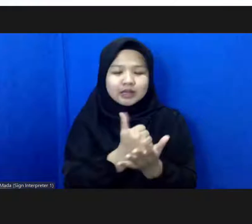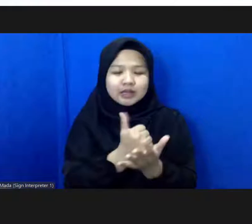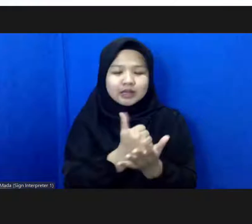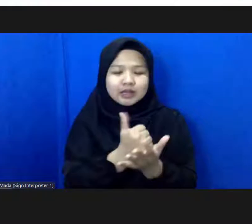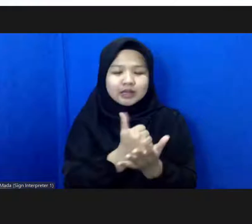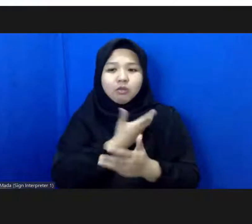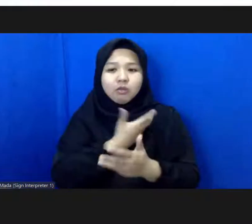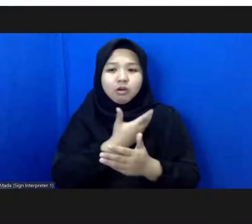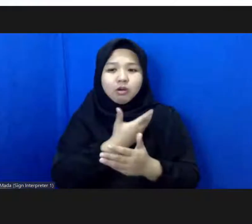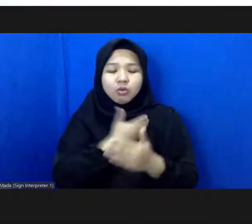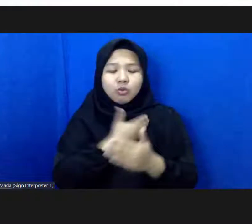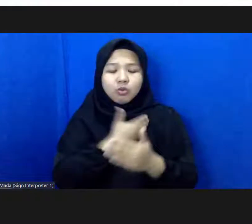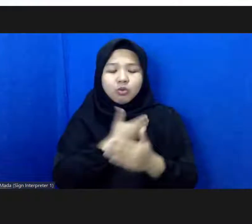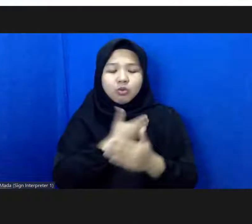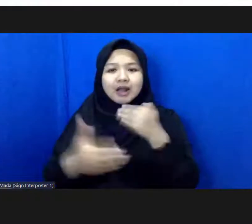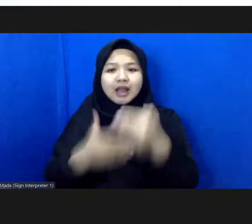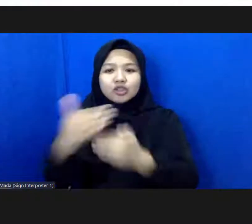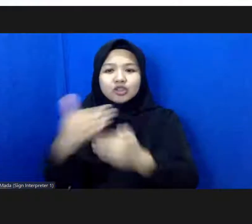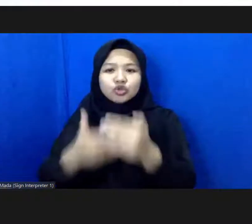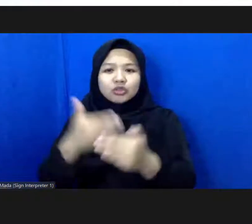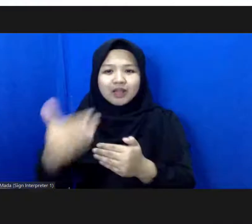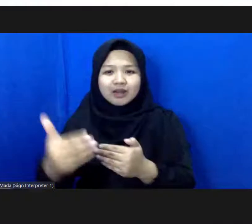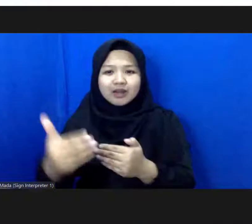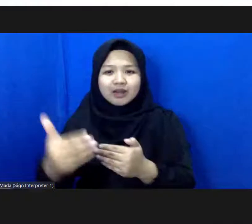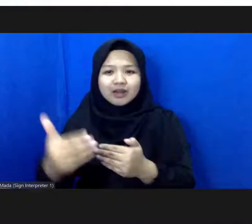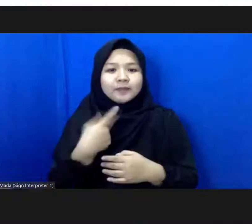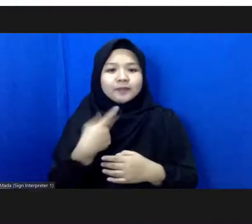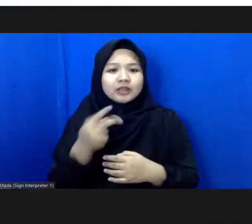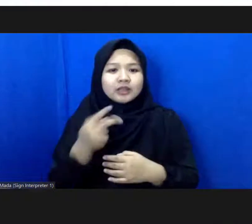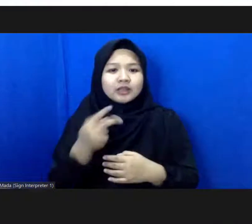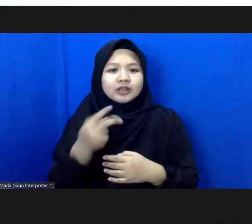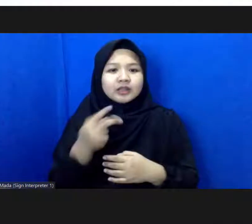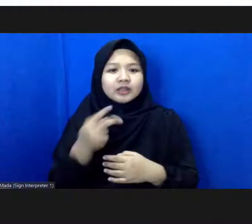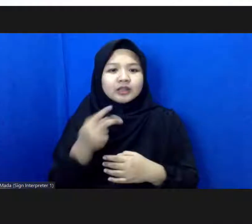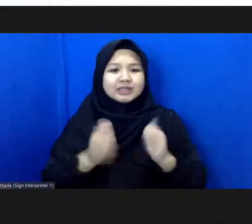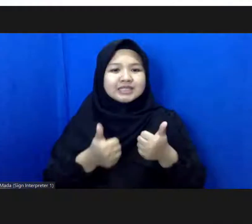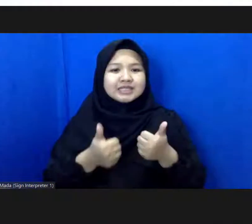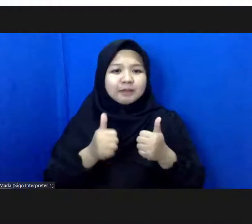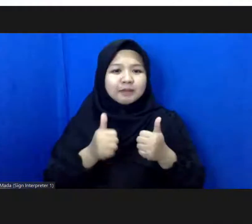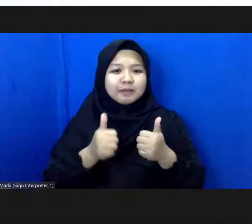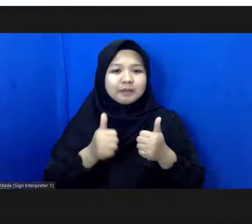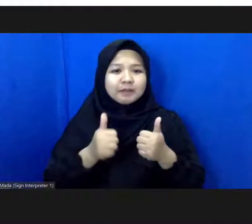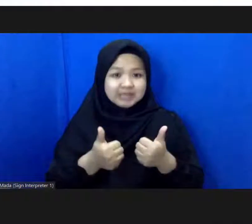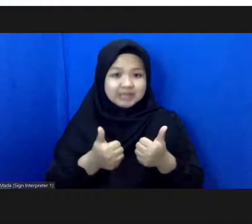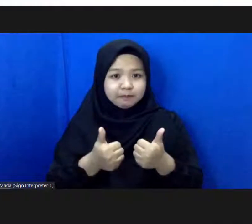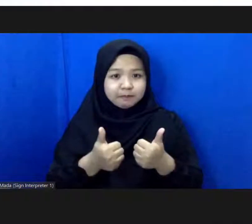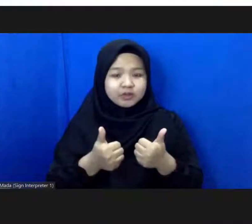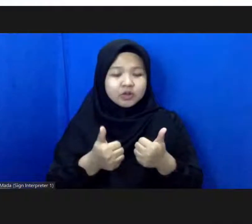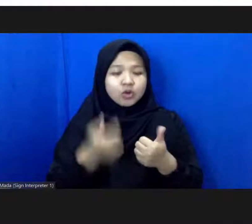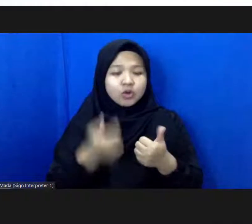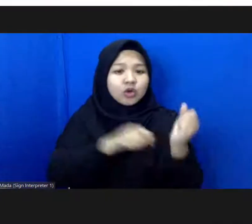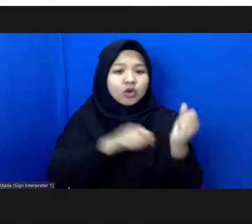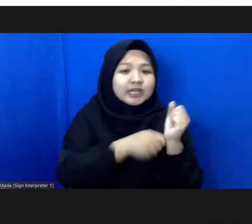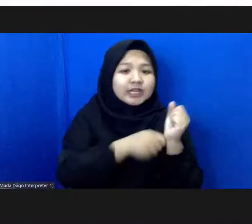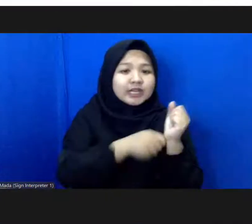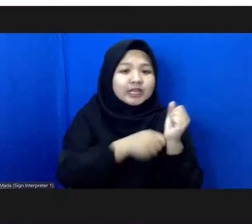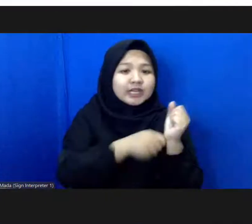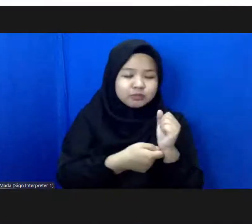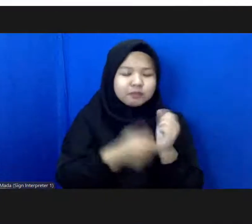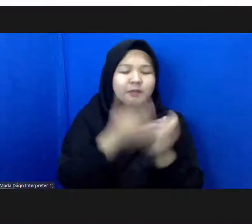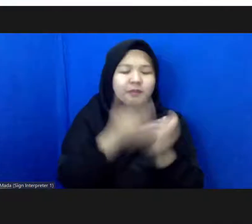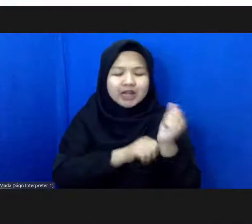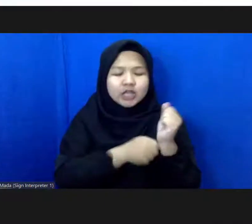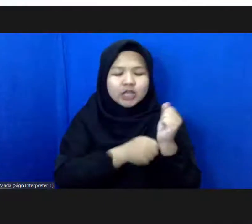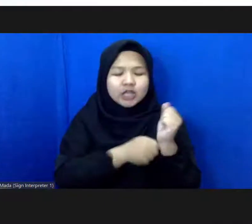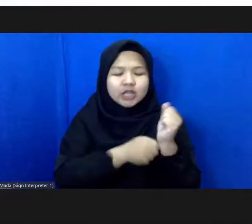work, either be it on the risk reduction preparedness or response part, we have to kind